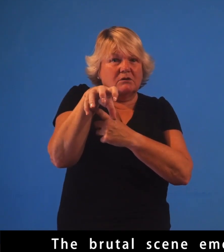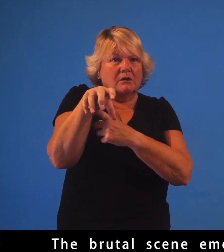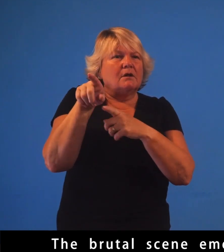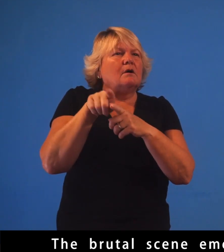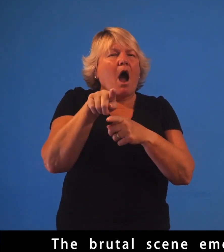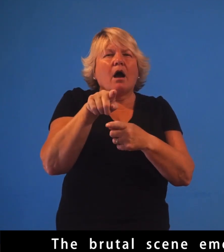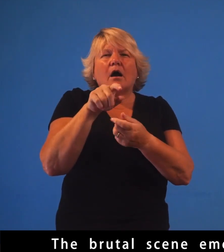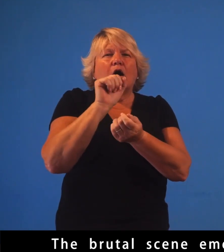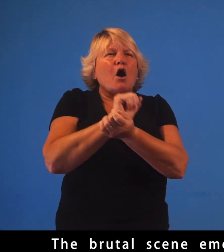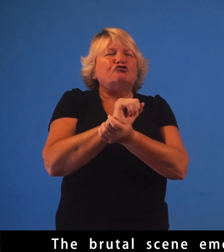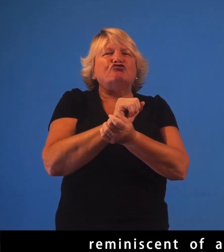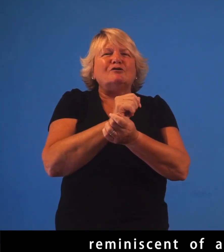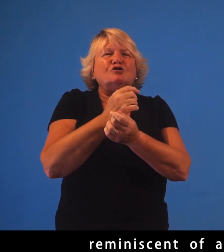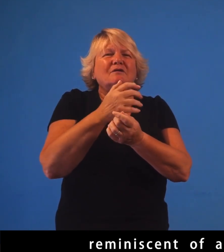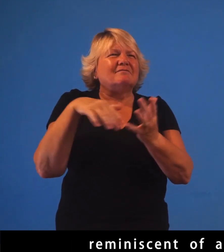searchlight,